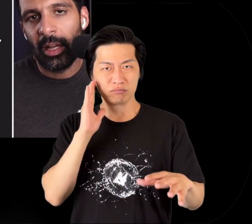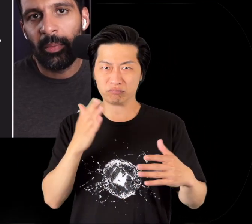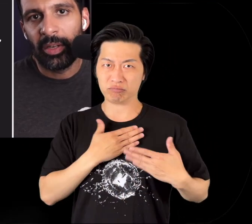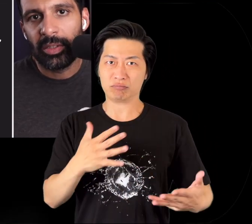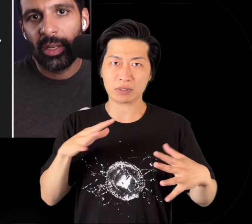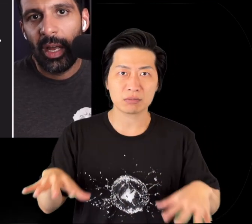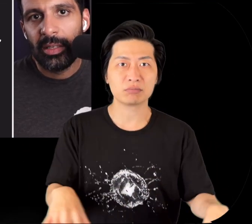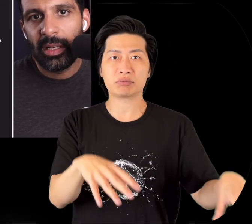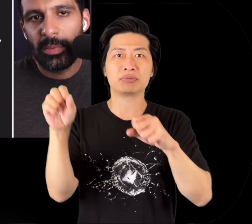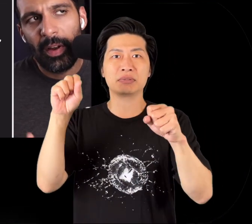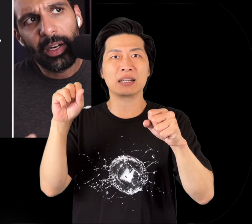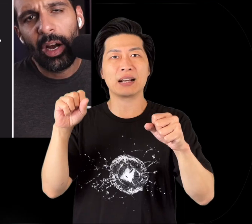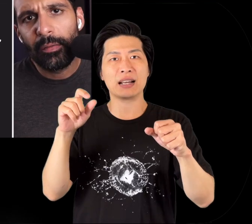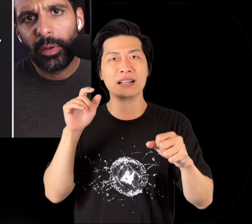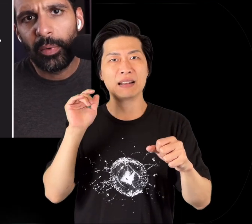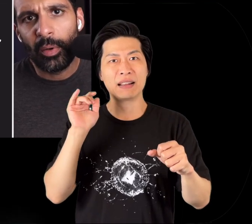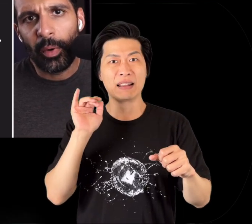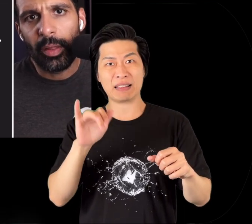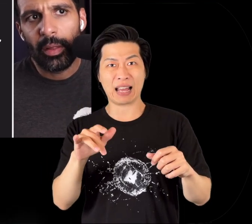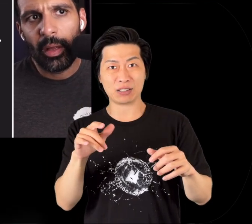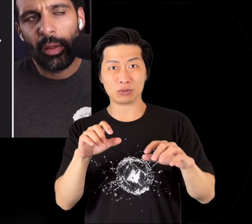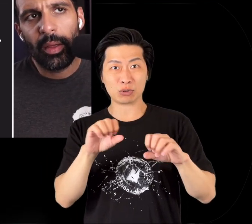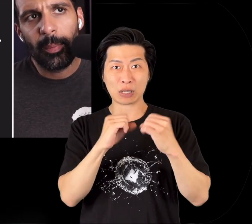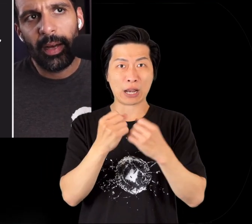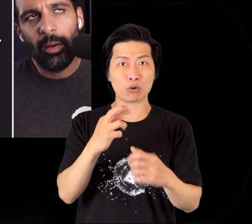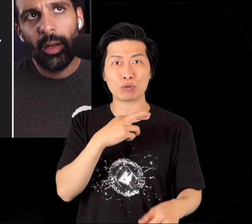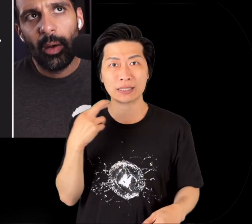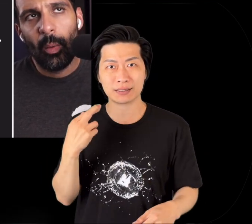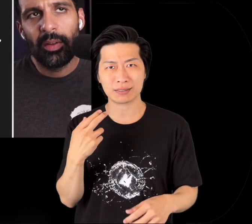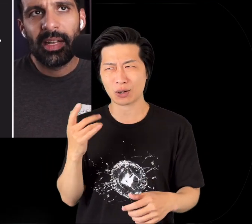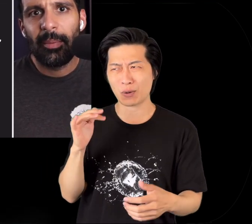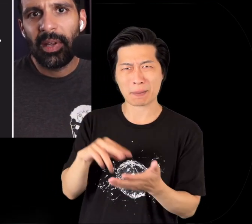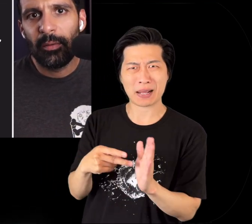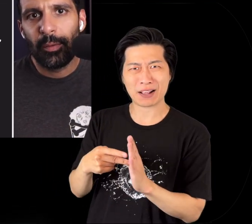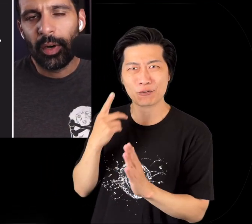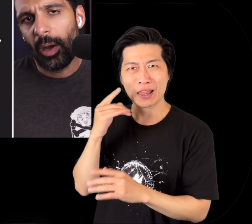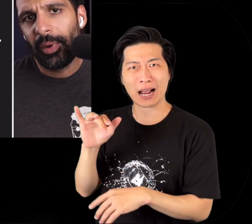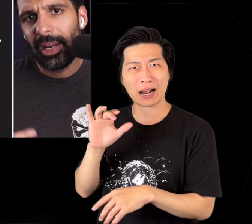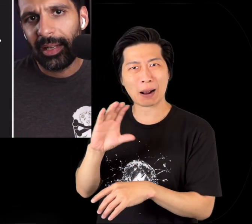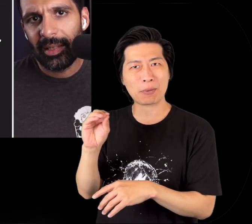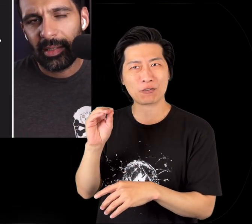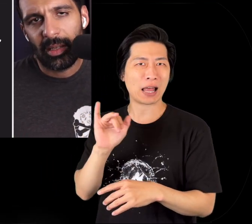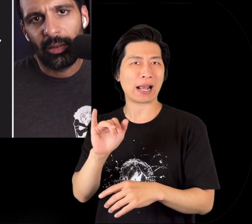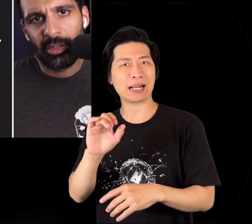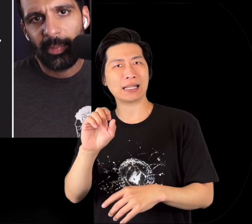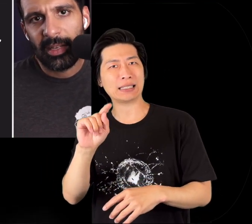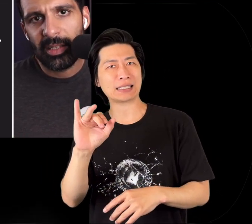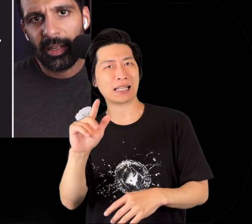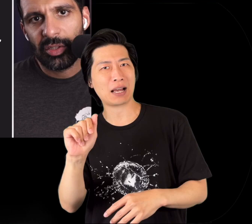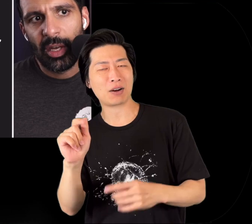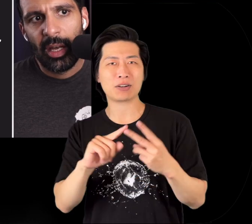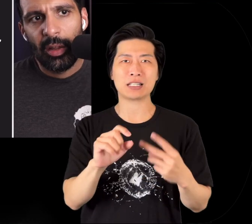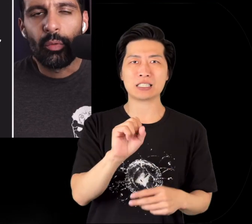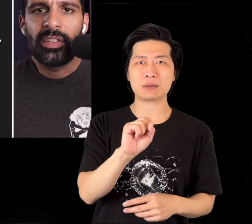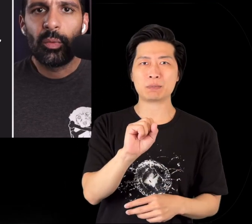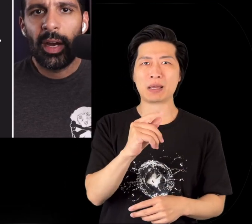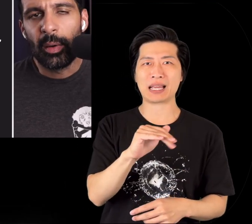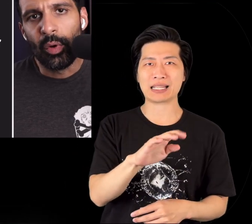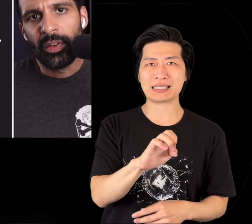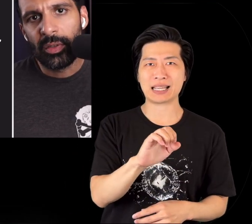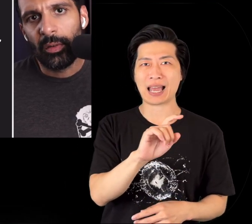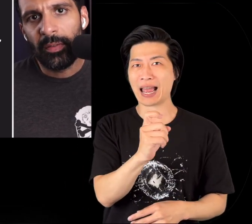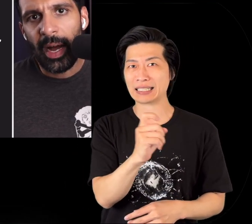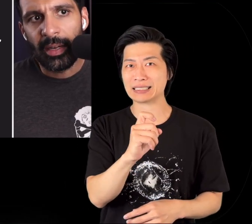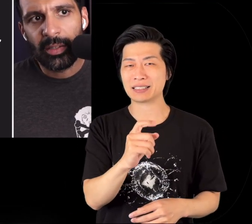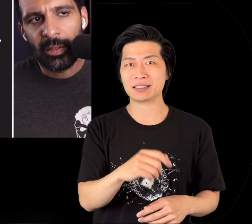what Elon Musk seems very comfortable with. And you think about, what does that mean for a company like Tesla or SpaceX? The reason why they're